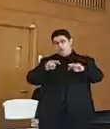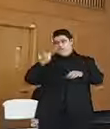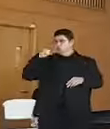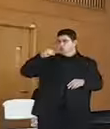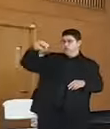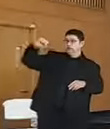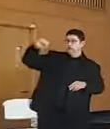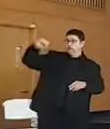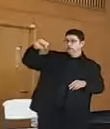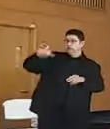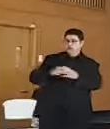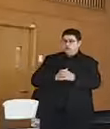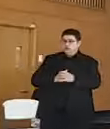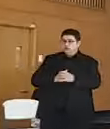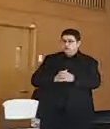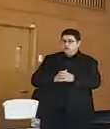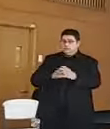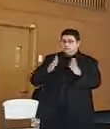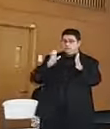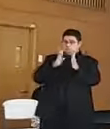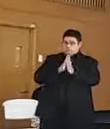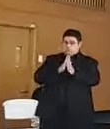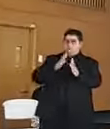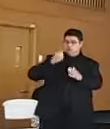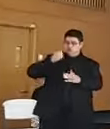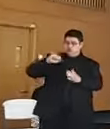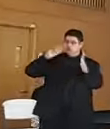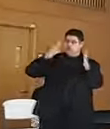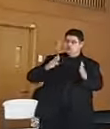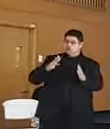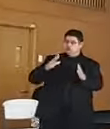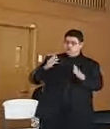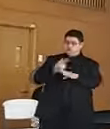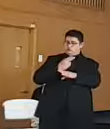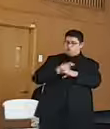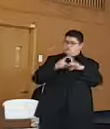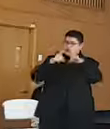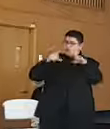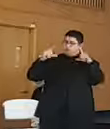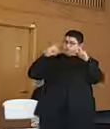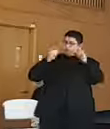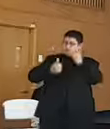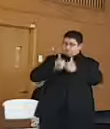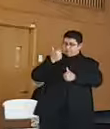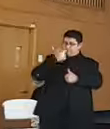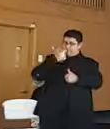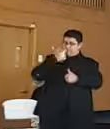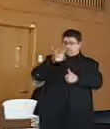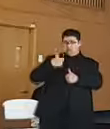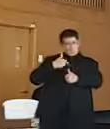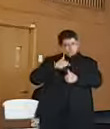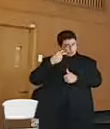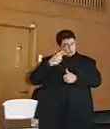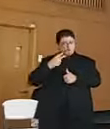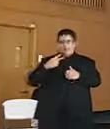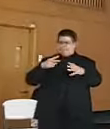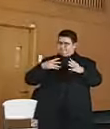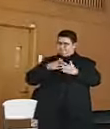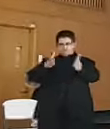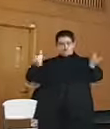continue to ask our protesters to wear masks. And the most recent protests, we have seen a much wider adoption